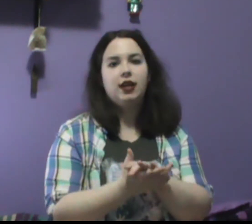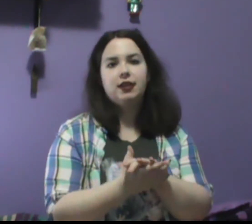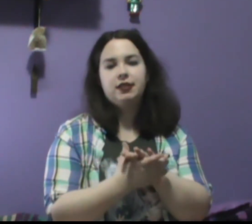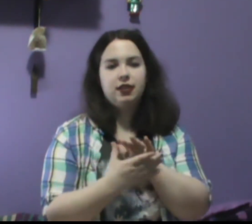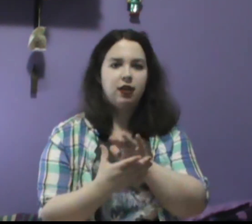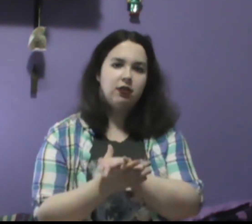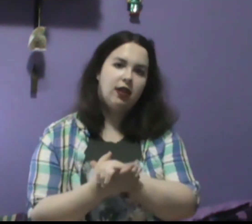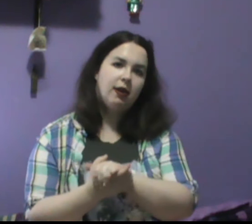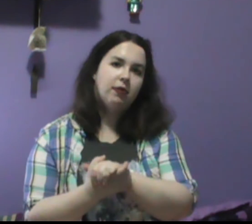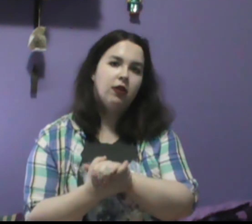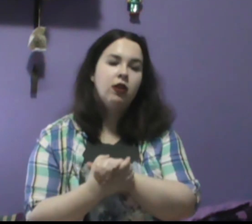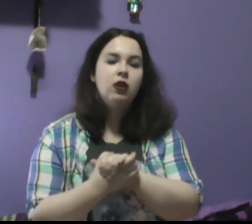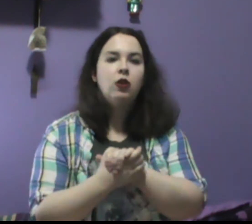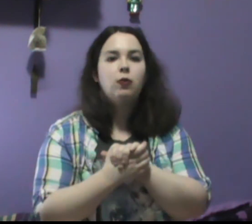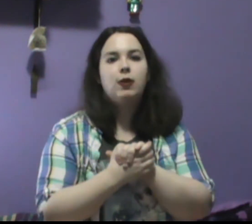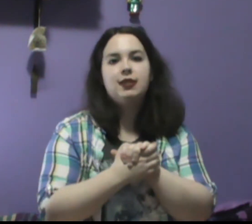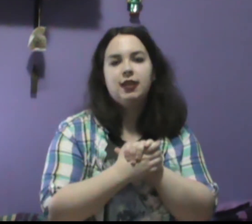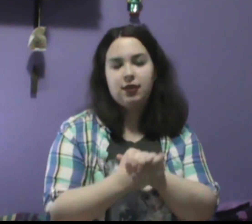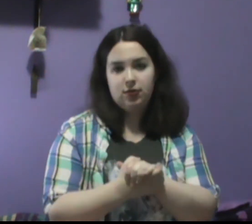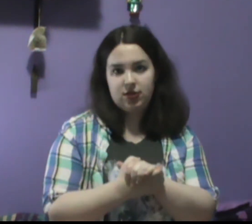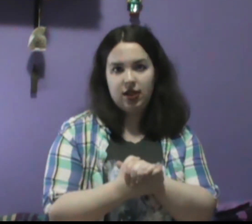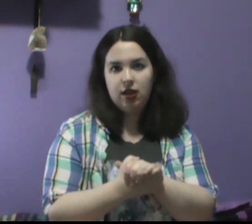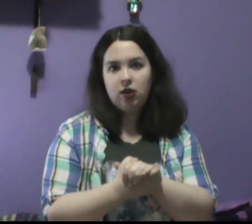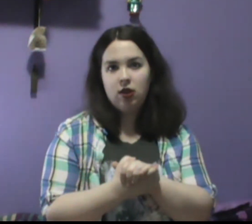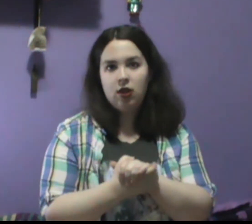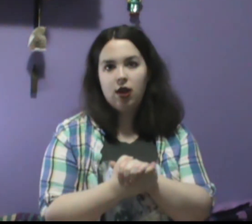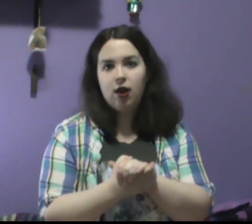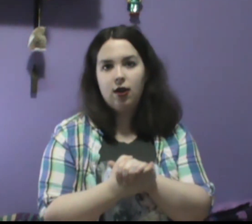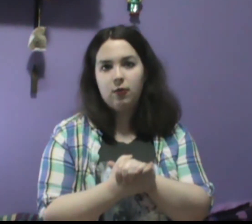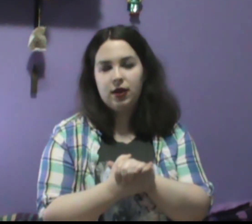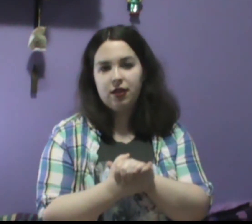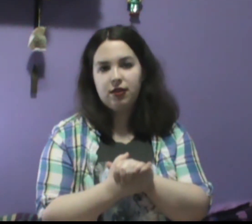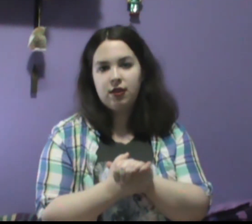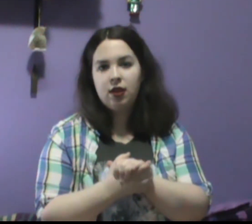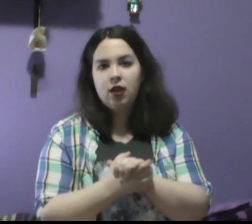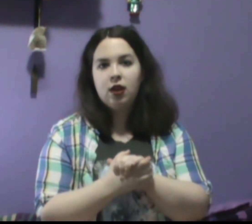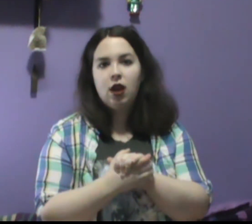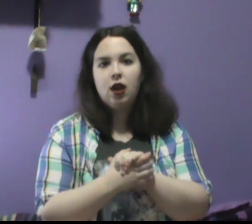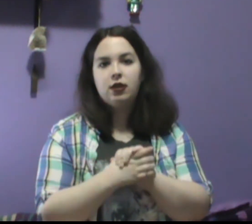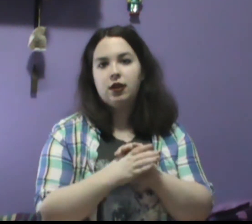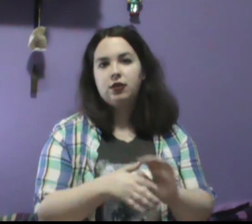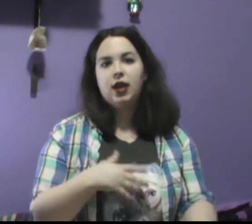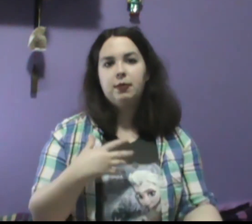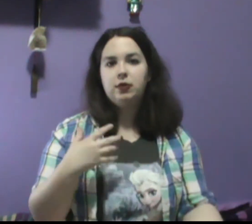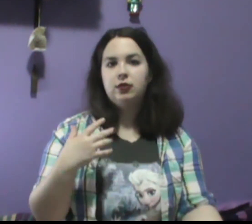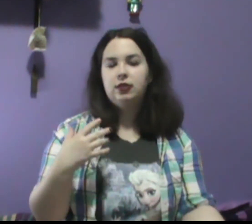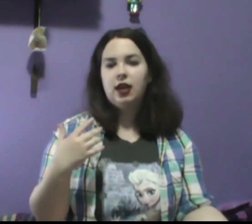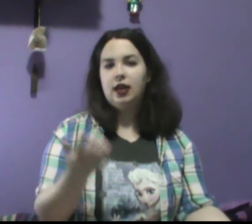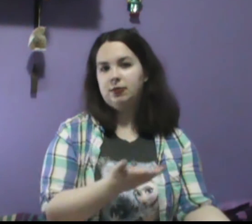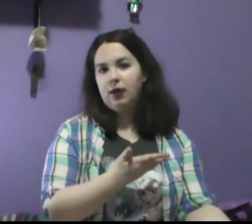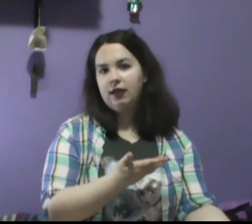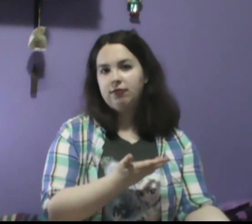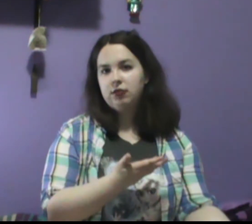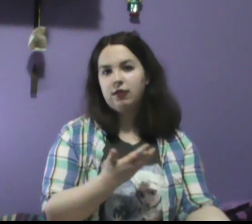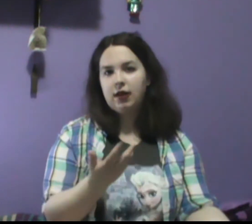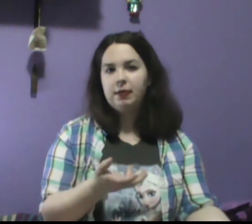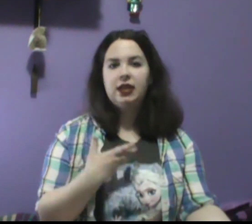Angus and Dr. Campbell was interesting, with Dr. Campbell's ex-wife sort of coming into